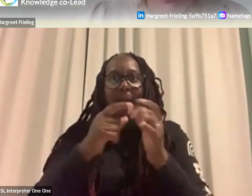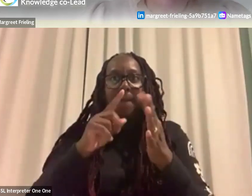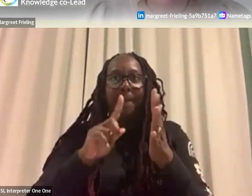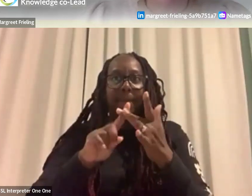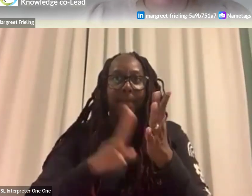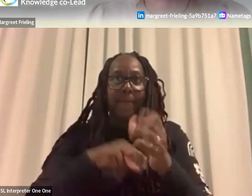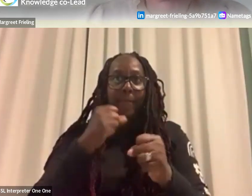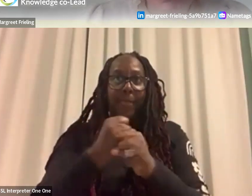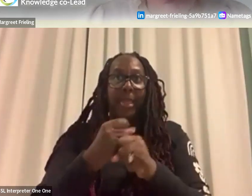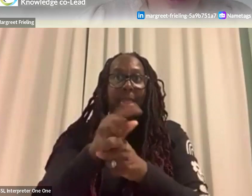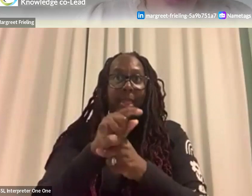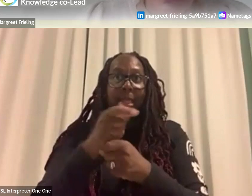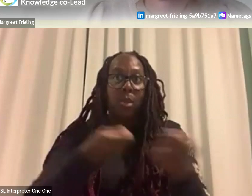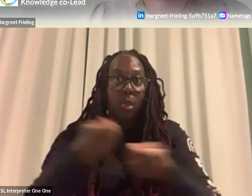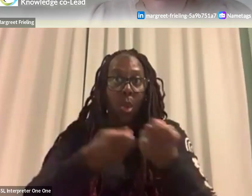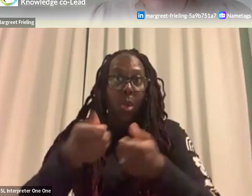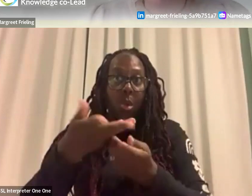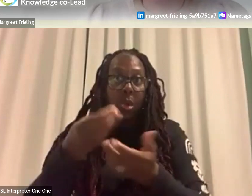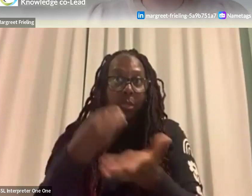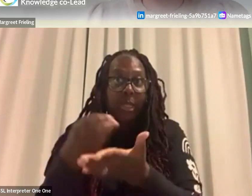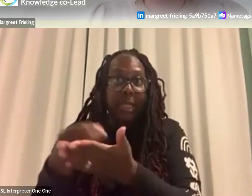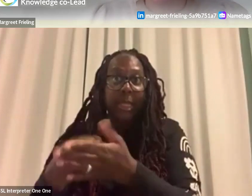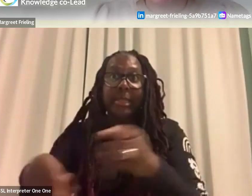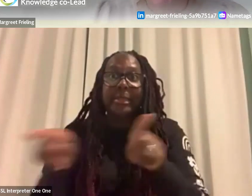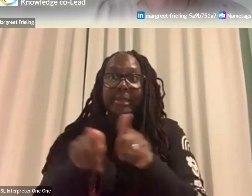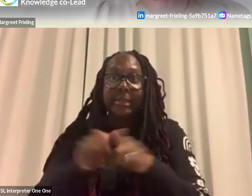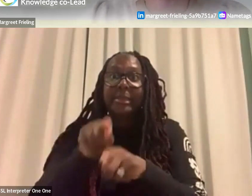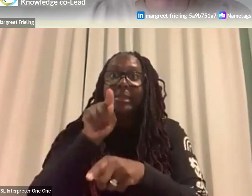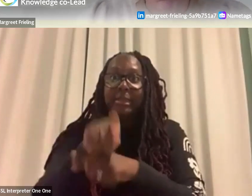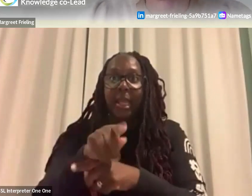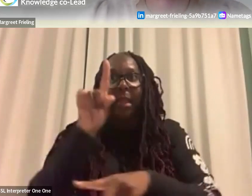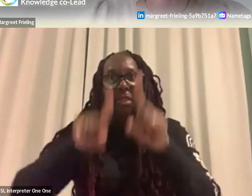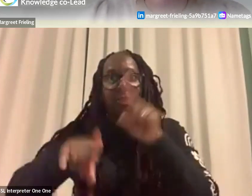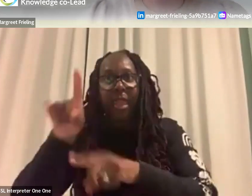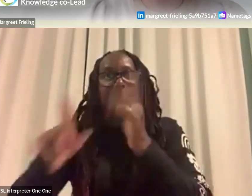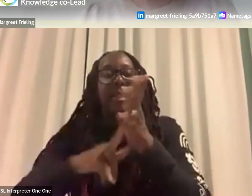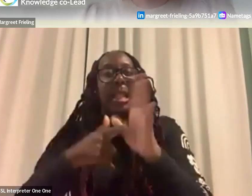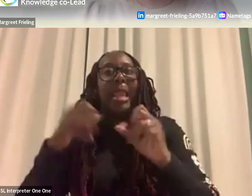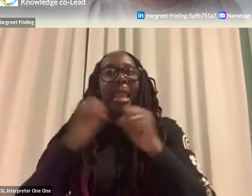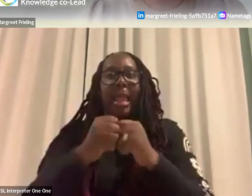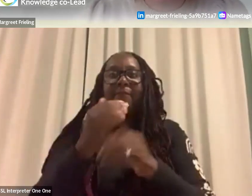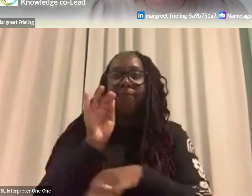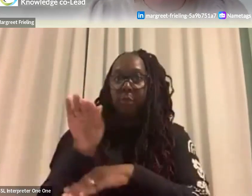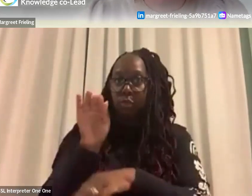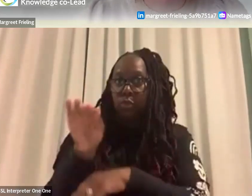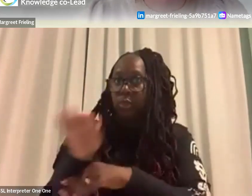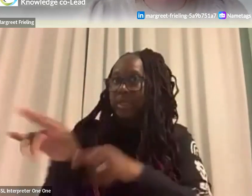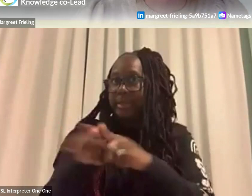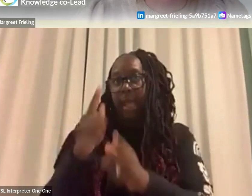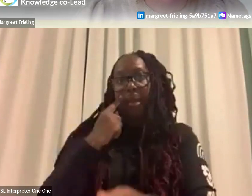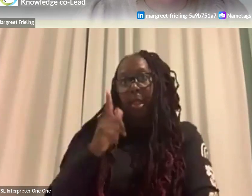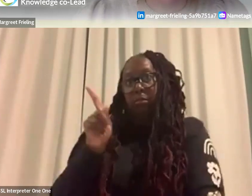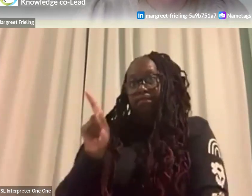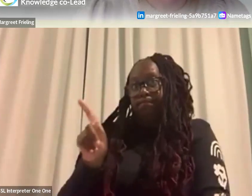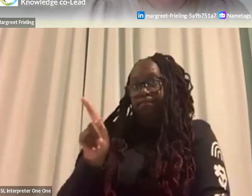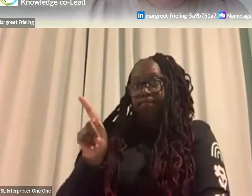developed by the Wellbeing Economy Alliance in collaboration with Donut Economics Action Lab and the Institute for Future Fit Economies with support